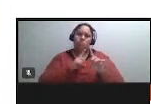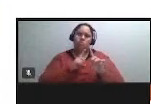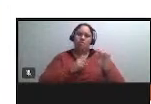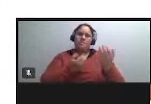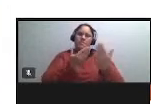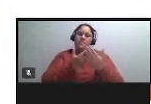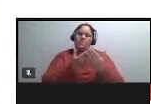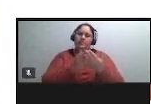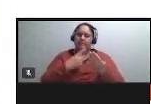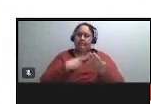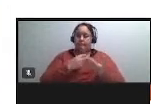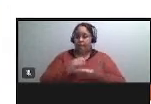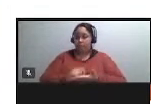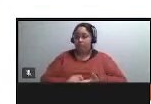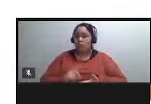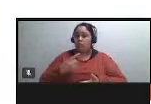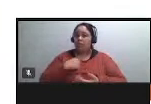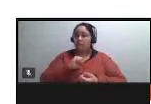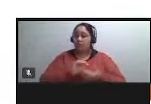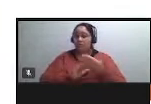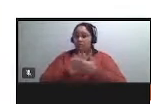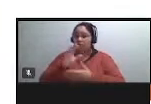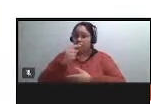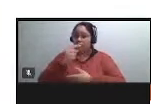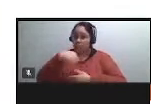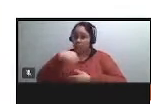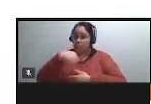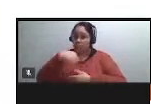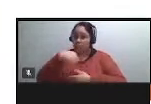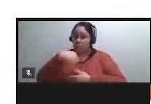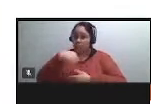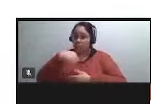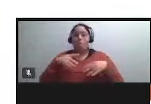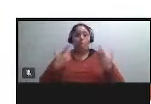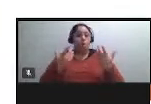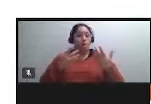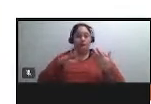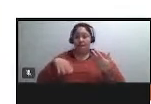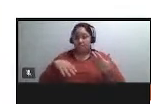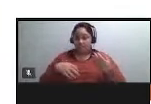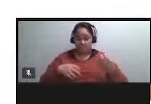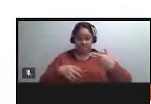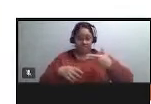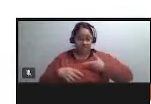raised. So did they send that to us, or if not,